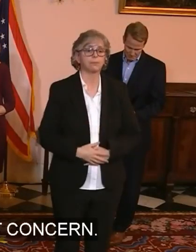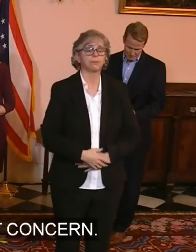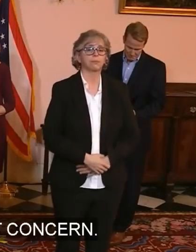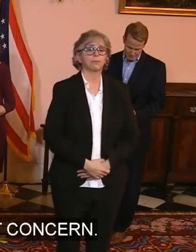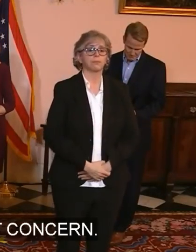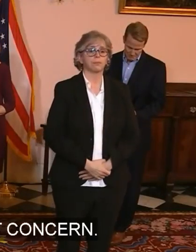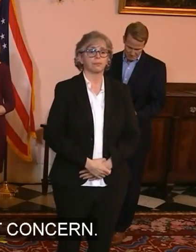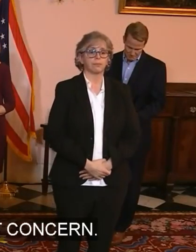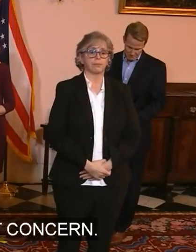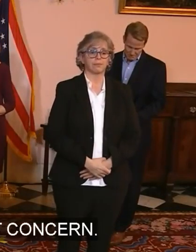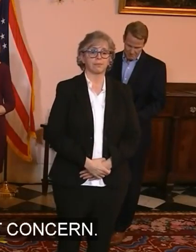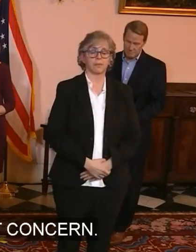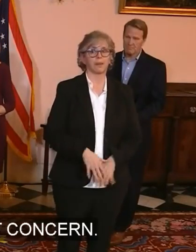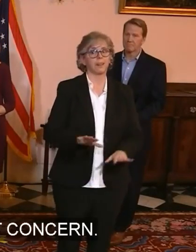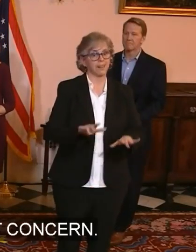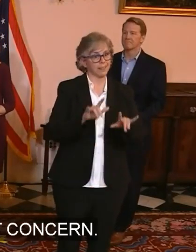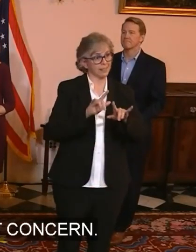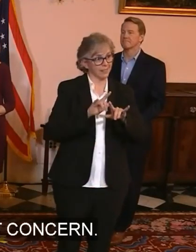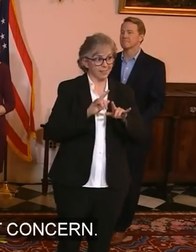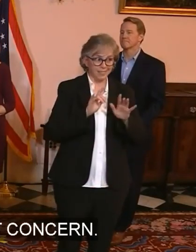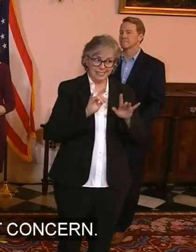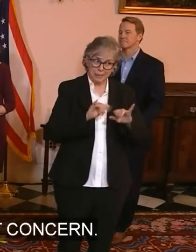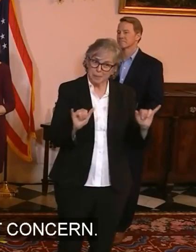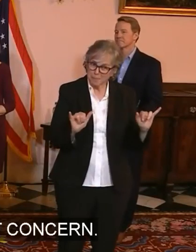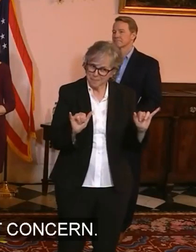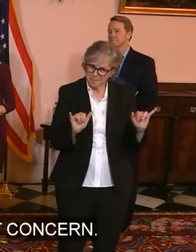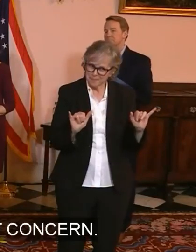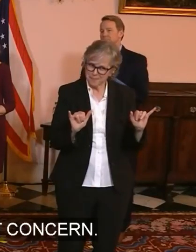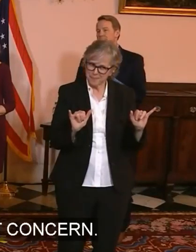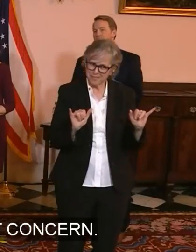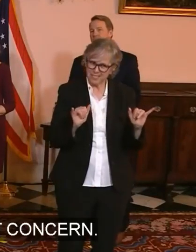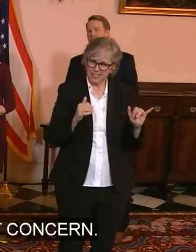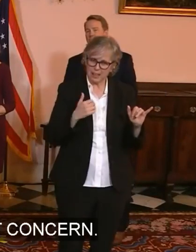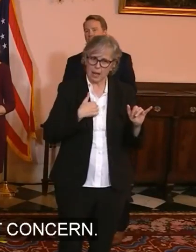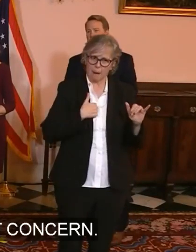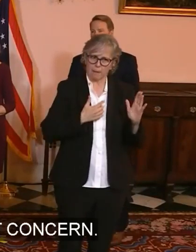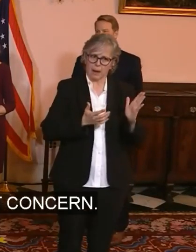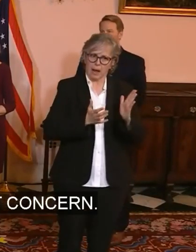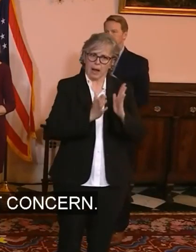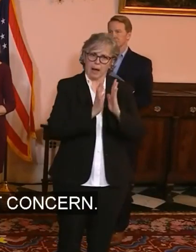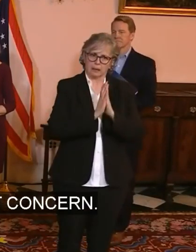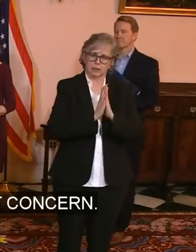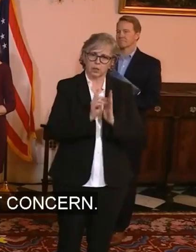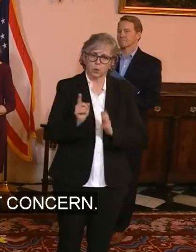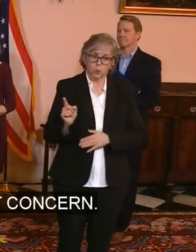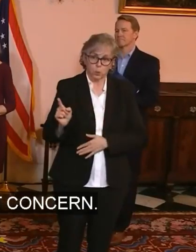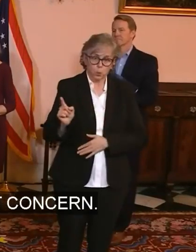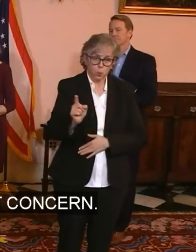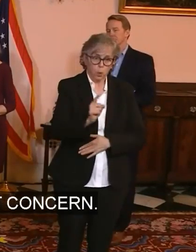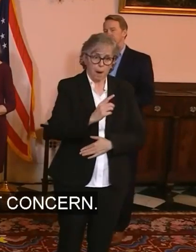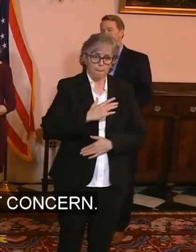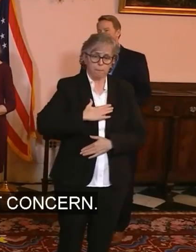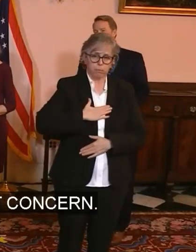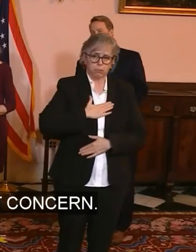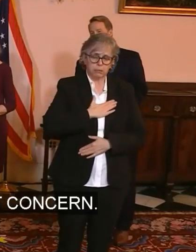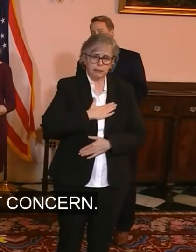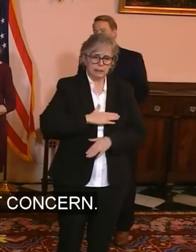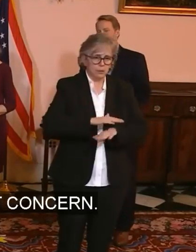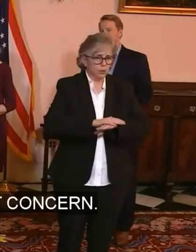But I really would ask my fellow citizens in Ohio not to fixate on testing. This